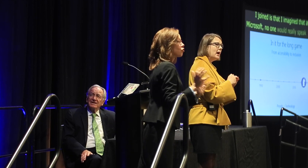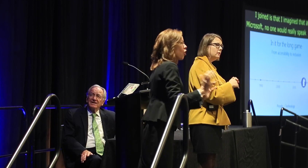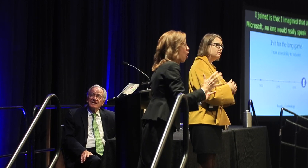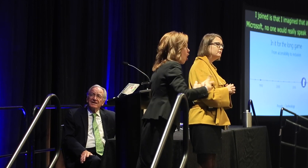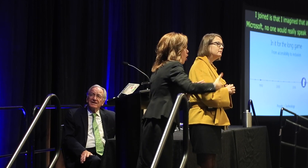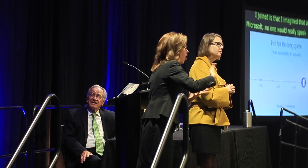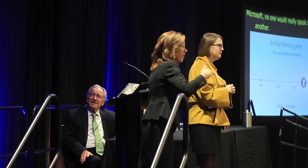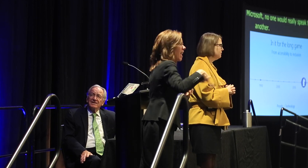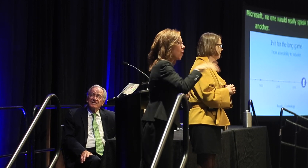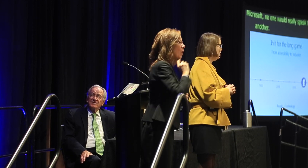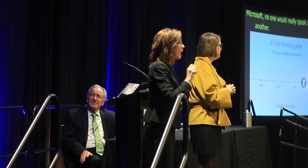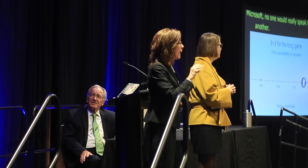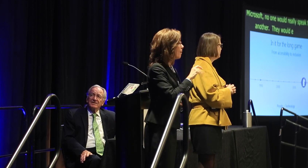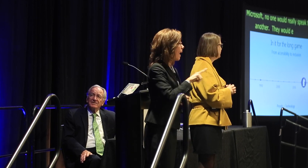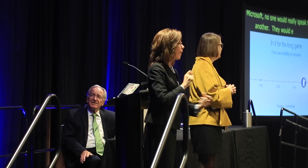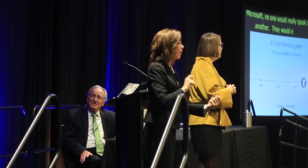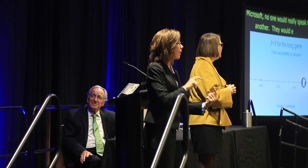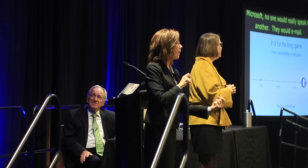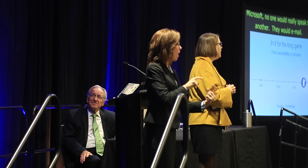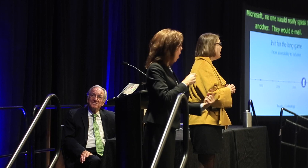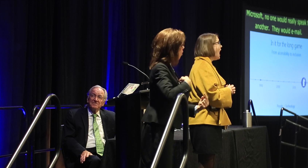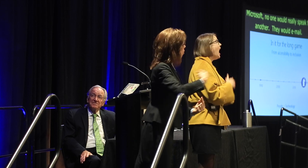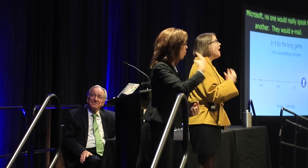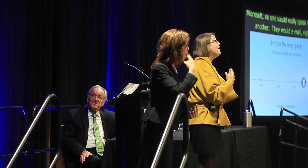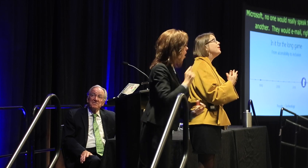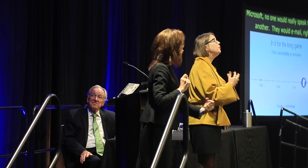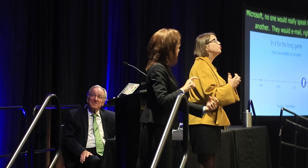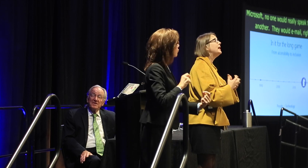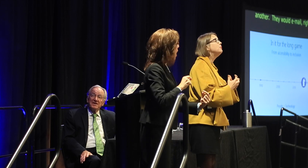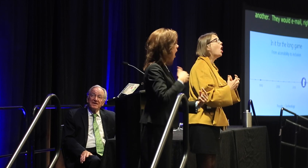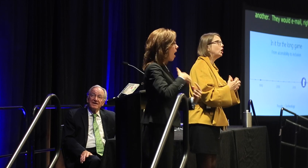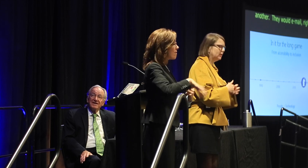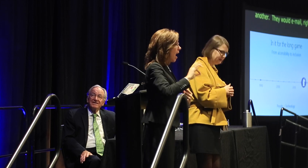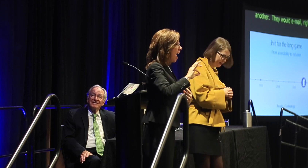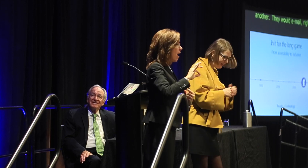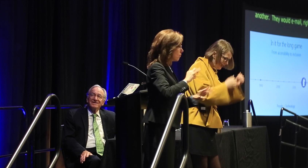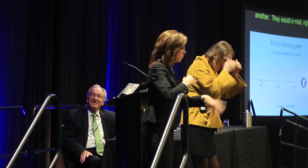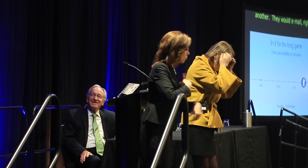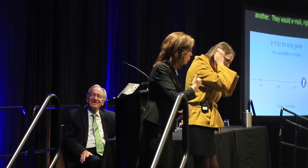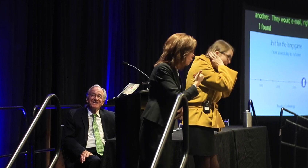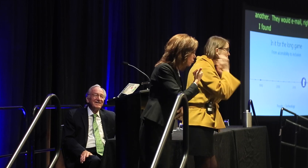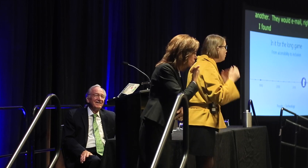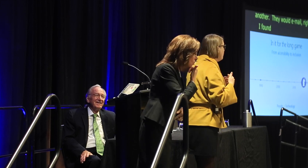They would email, right? I found that was really wrong.